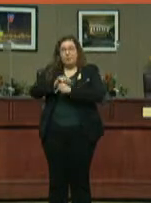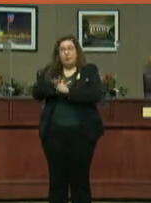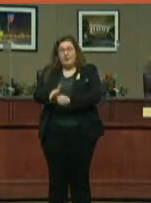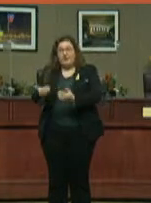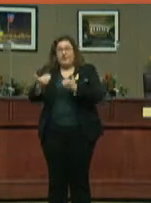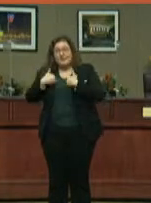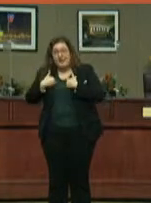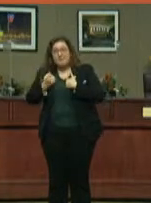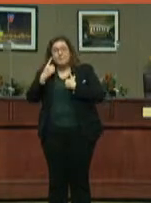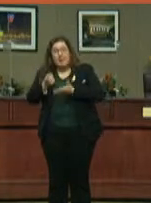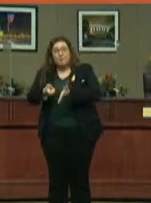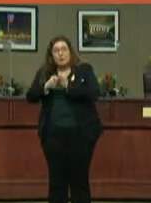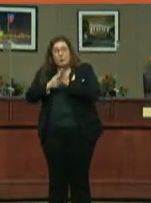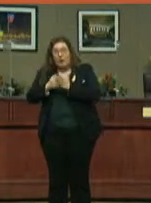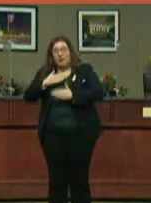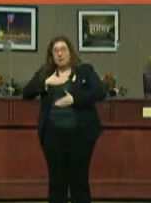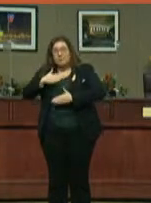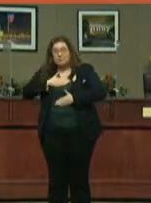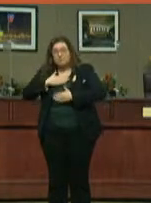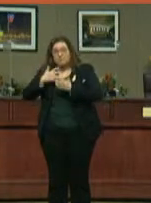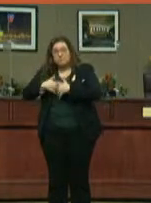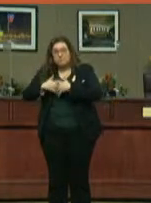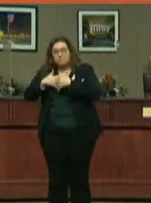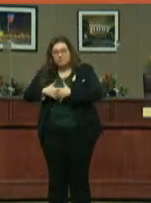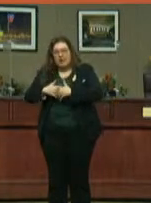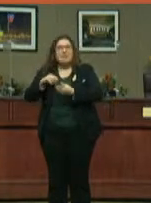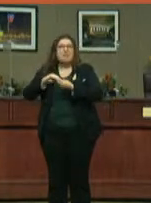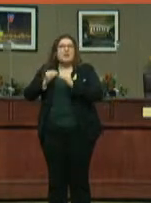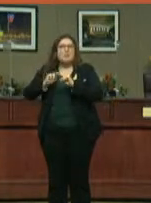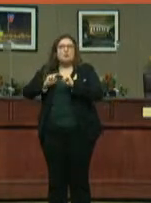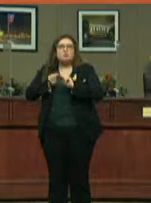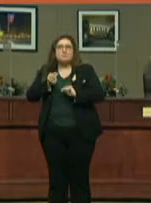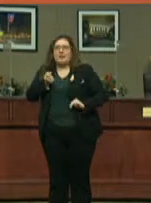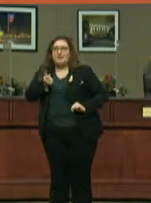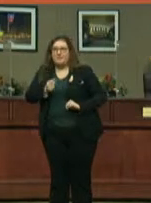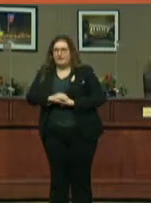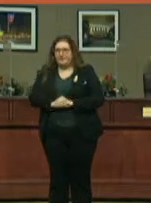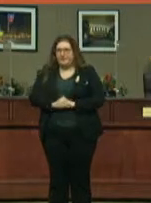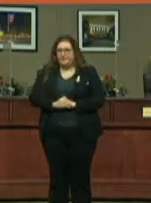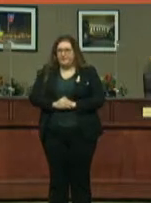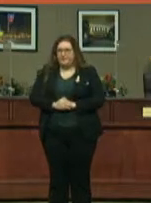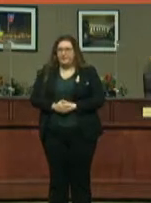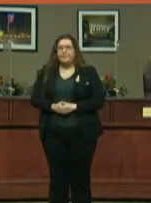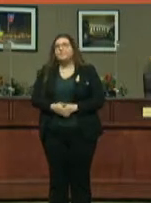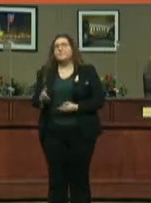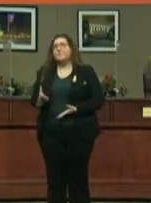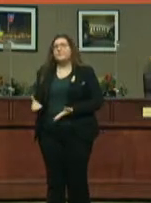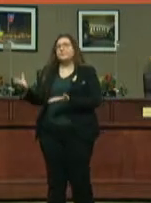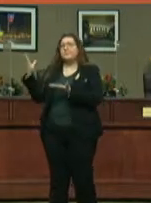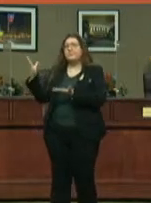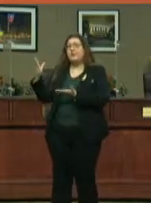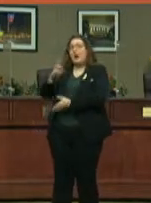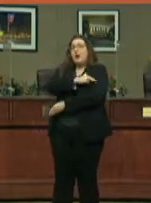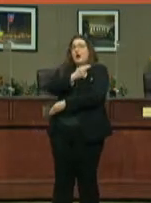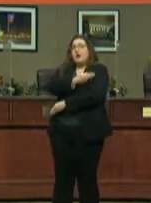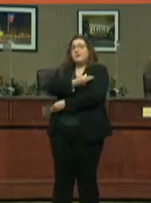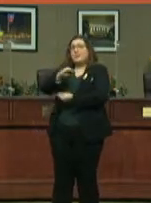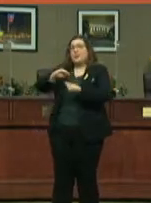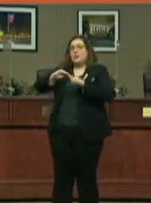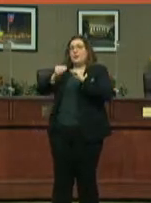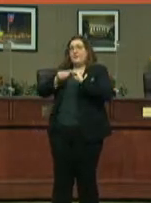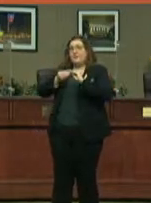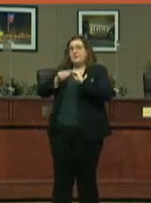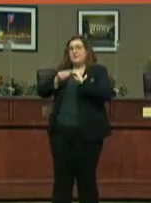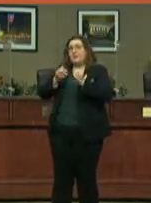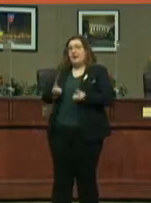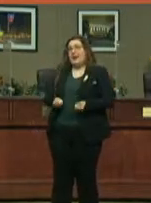positive move. This is our hospital census for COVID-19 in ICU